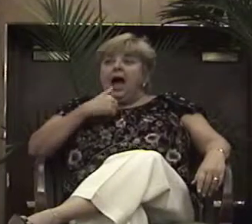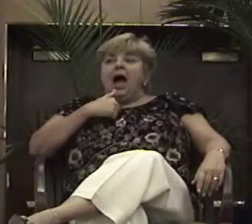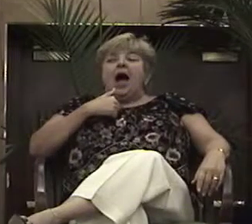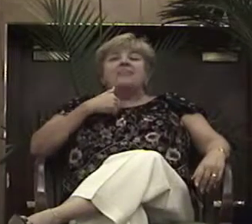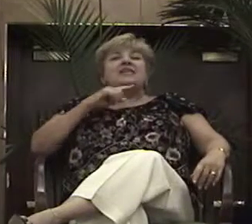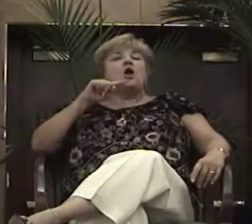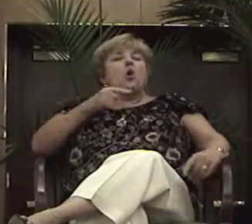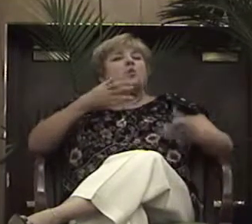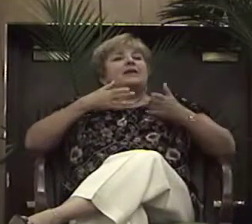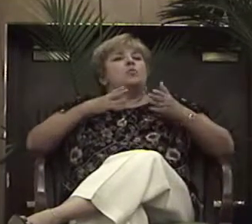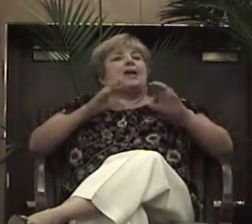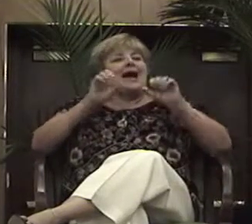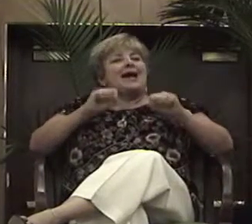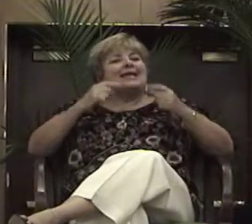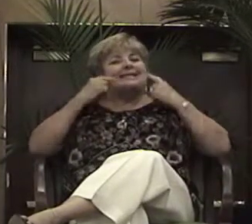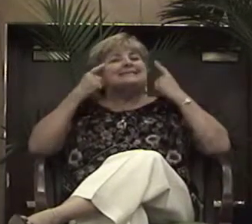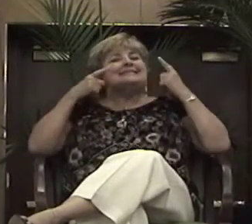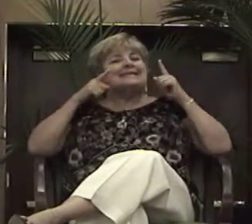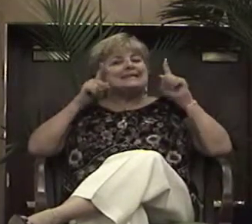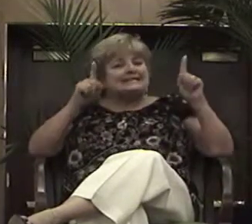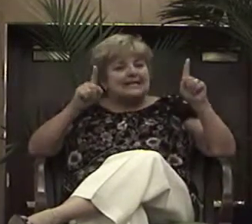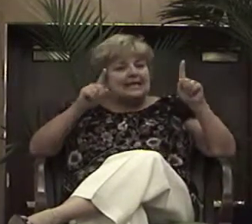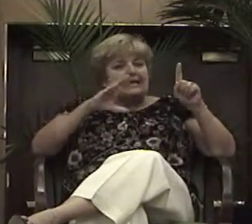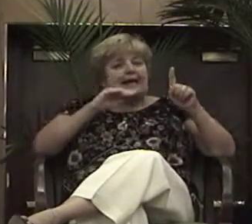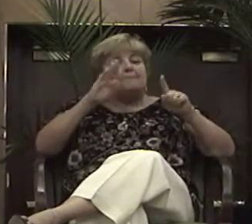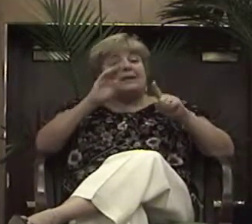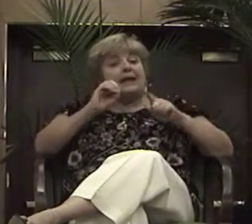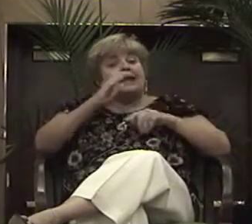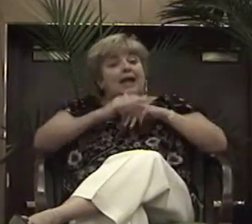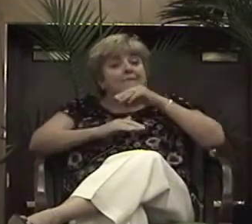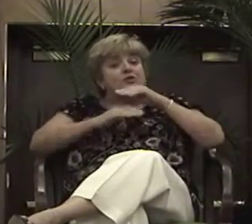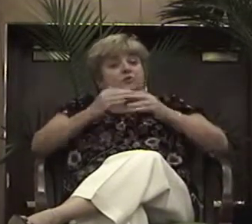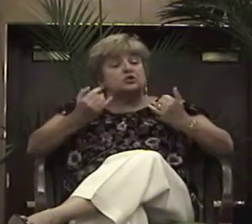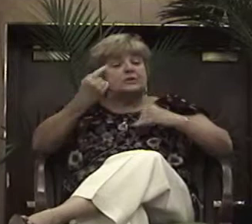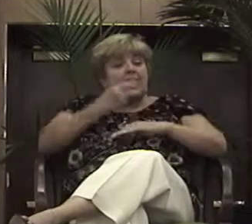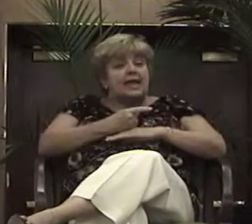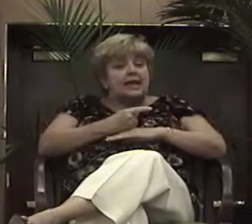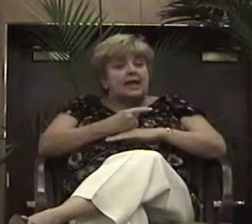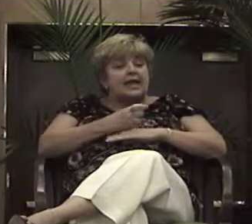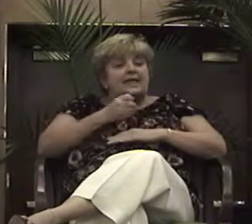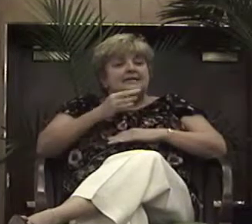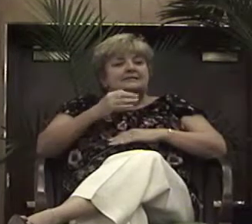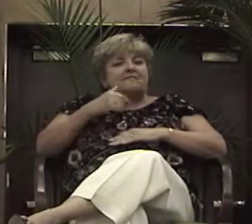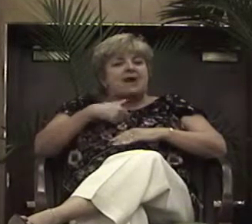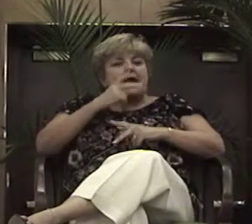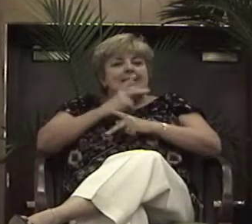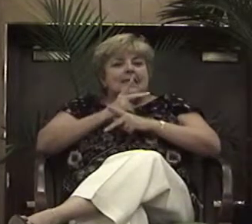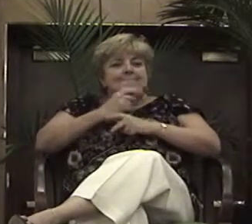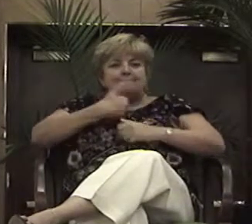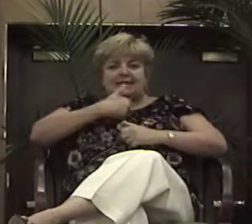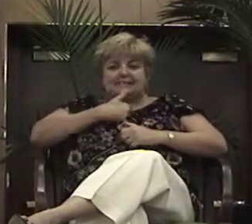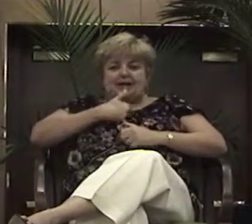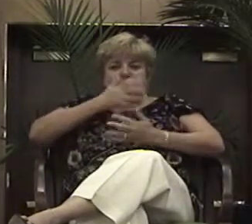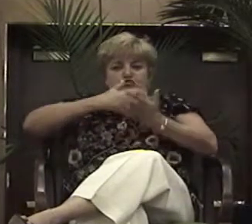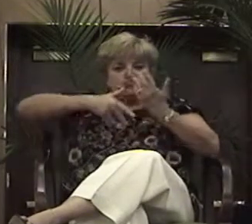Be successful and comfortable today if I keep myself totally surrounded by people smarter than me.